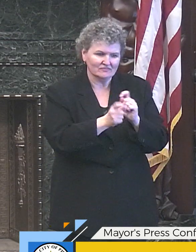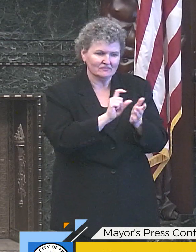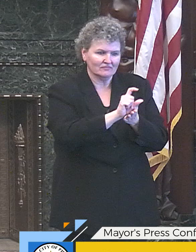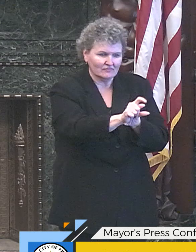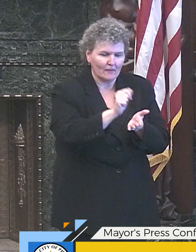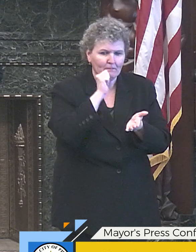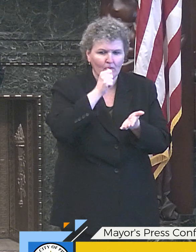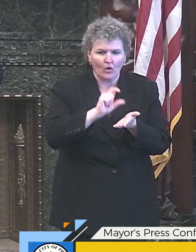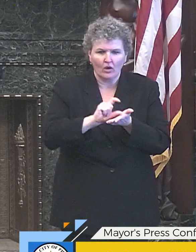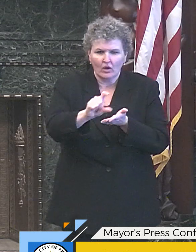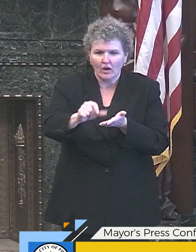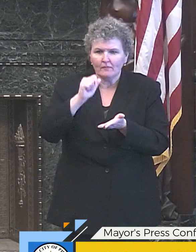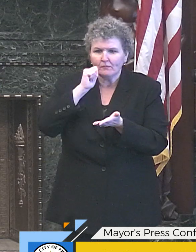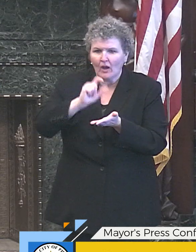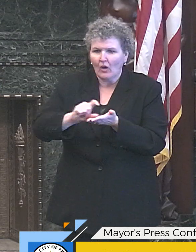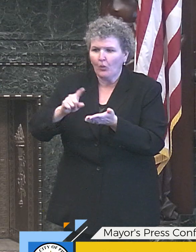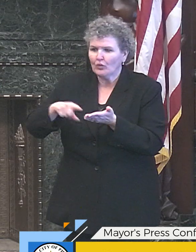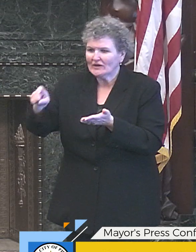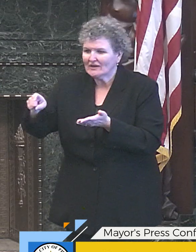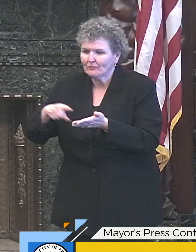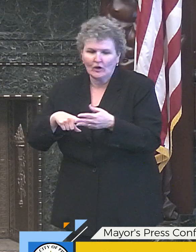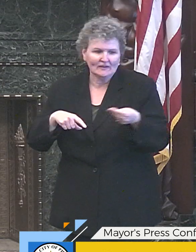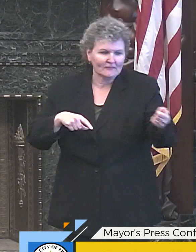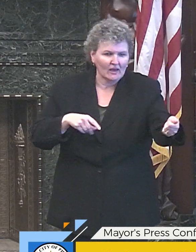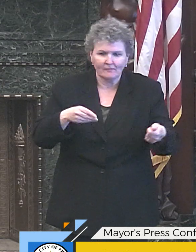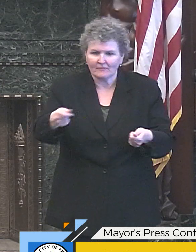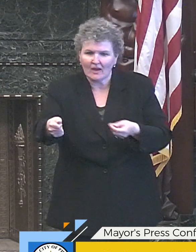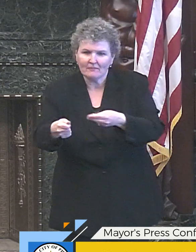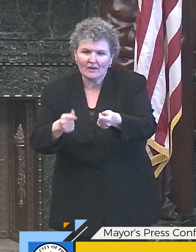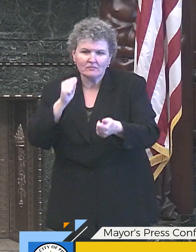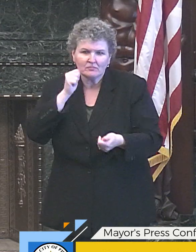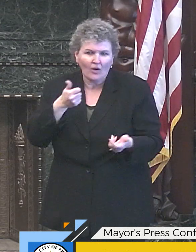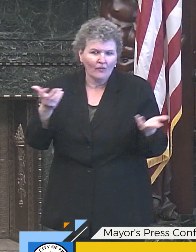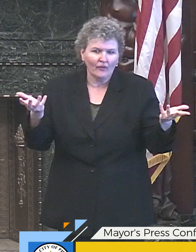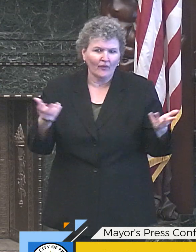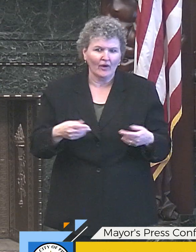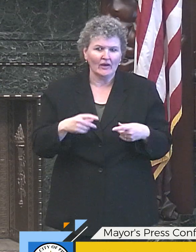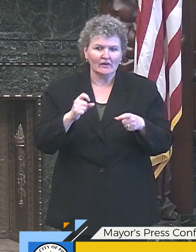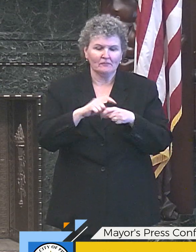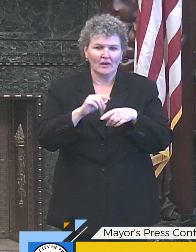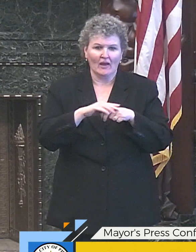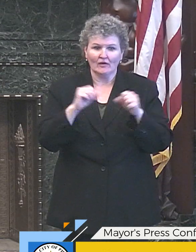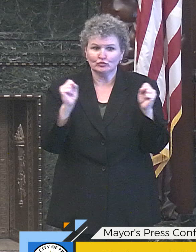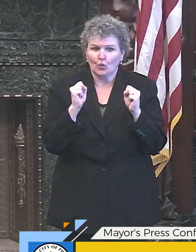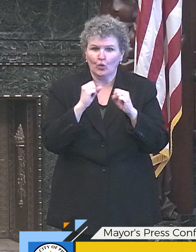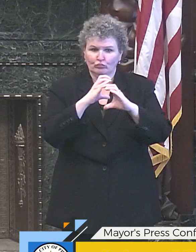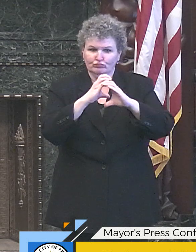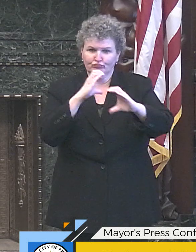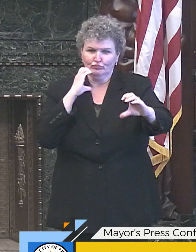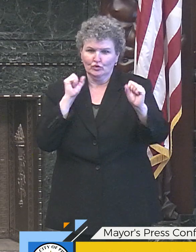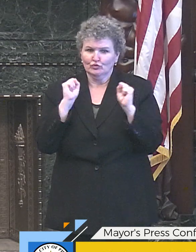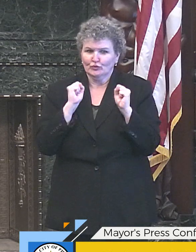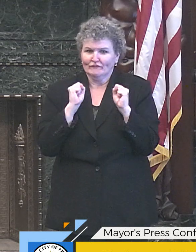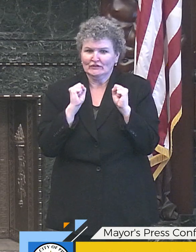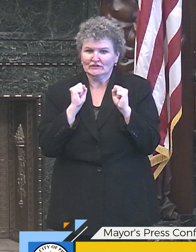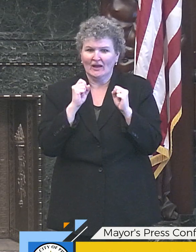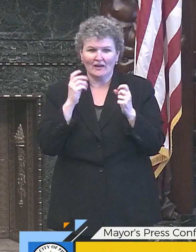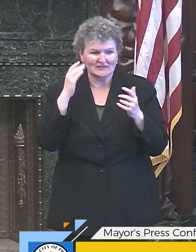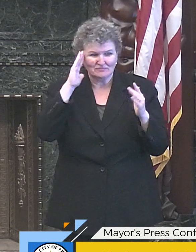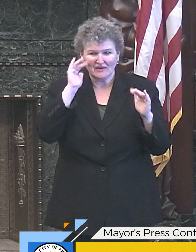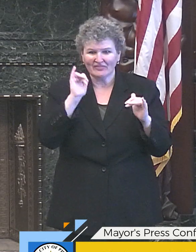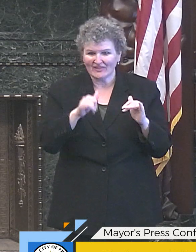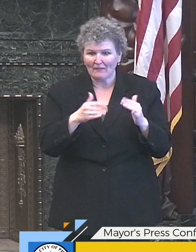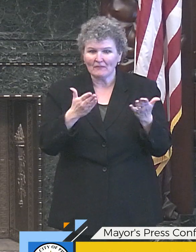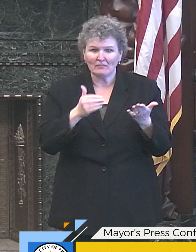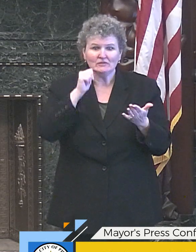expect to have to buy refrigerated trailers. We've had to do that. And there's going to be things tomorrow that I